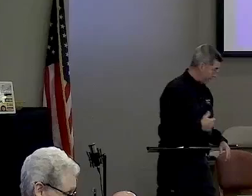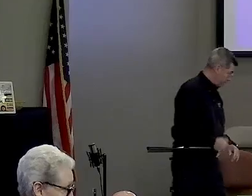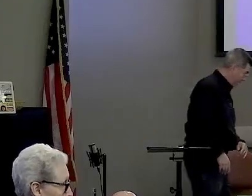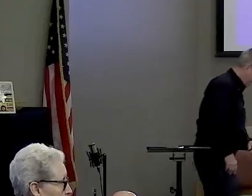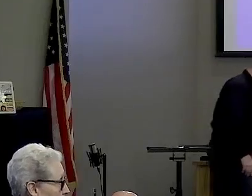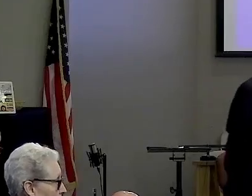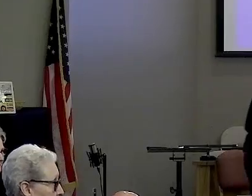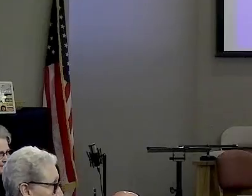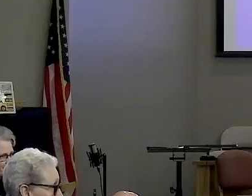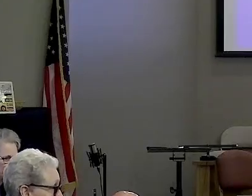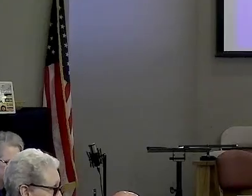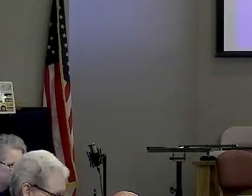In back,